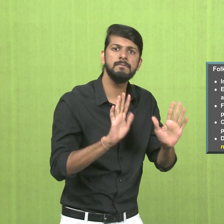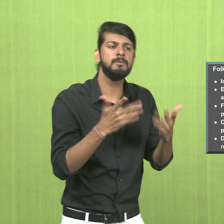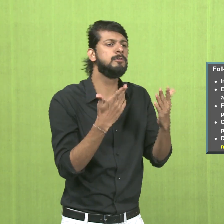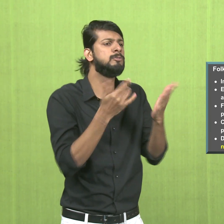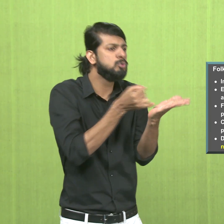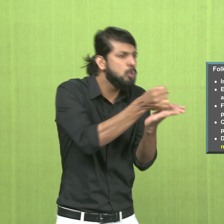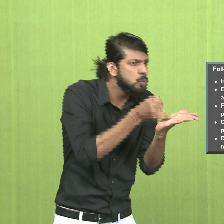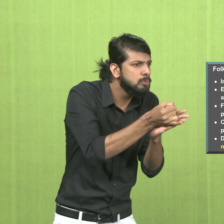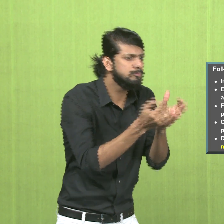are